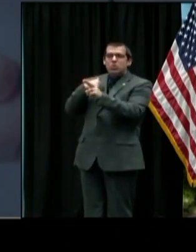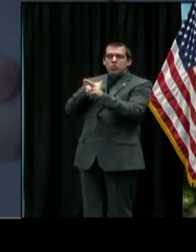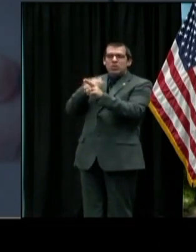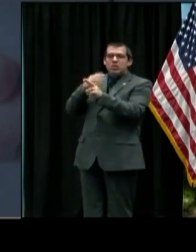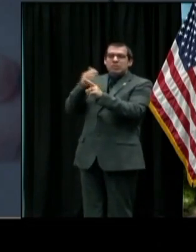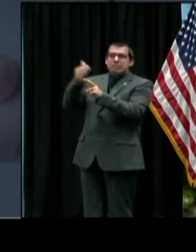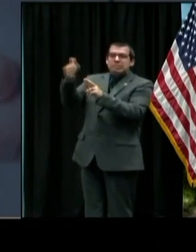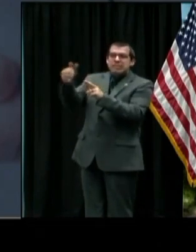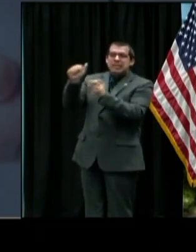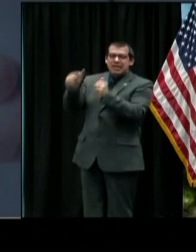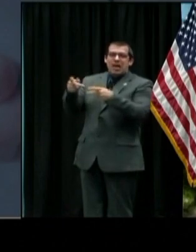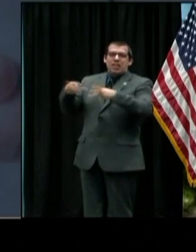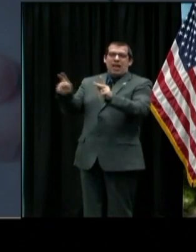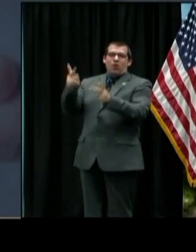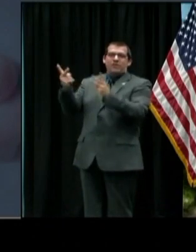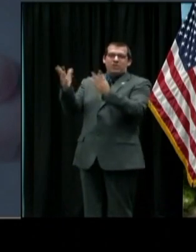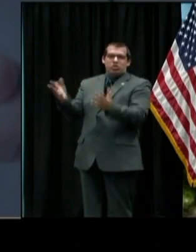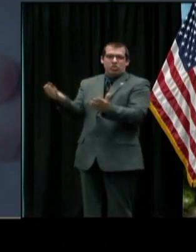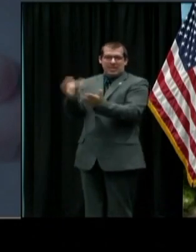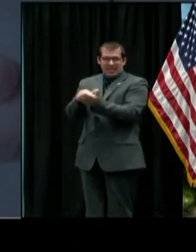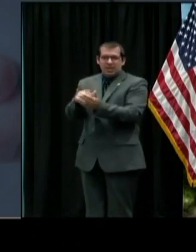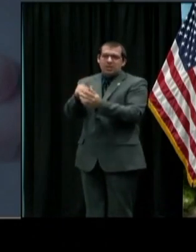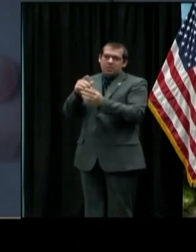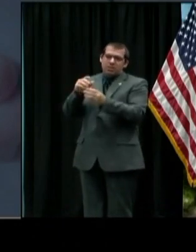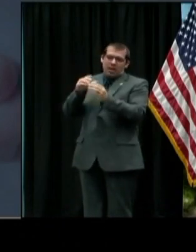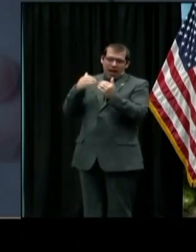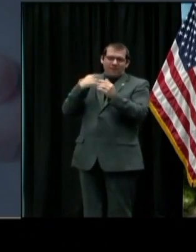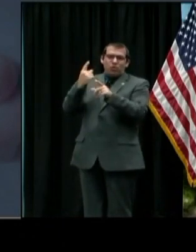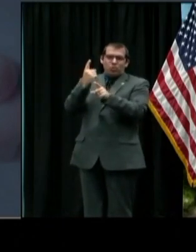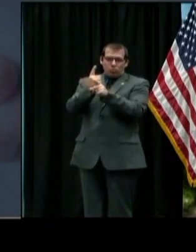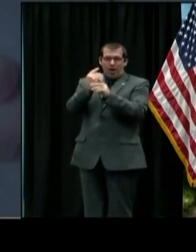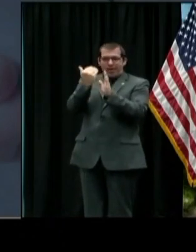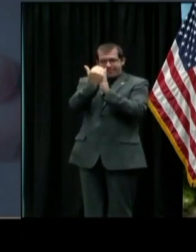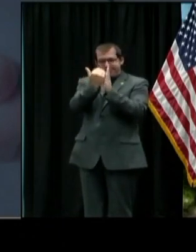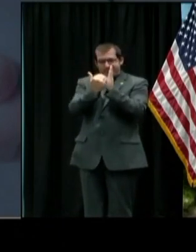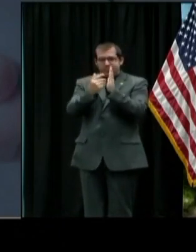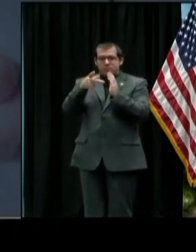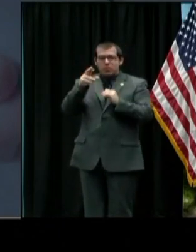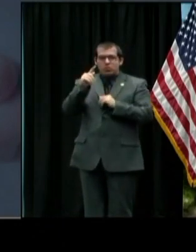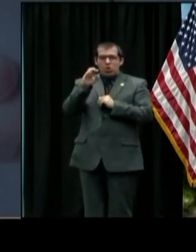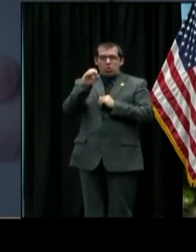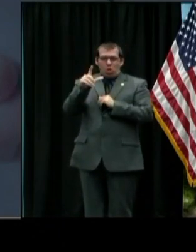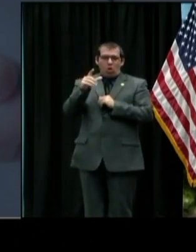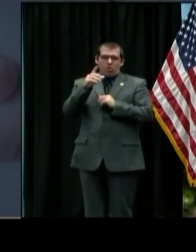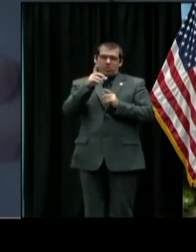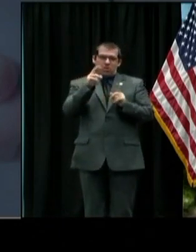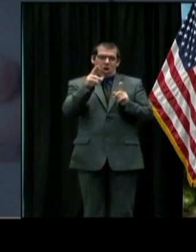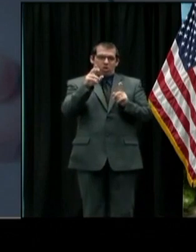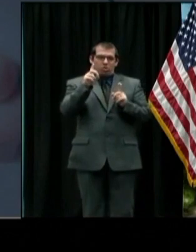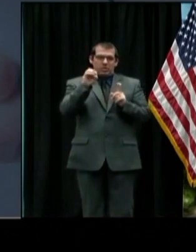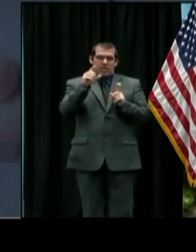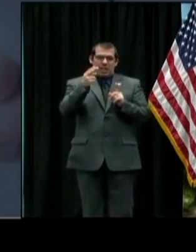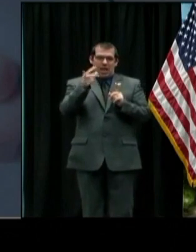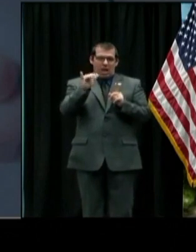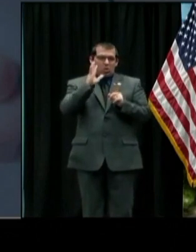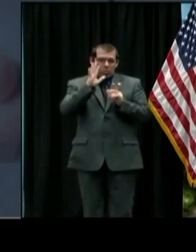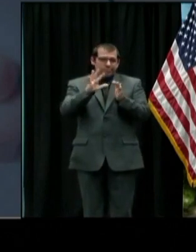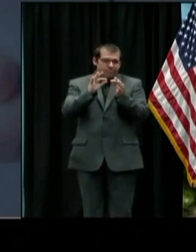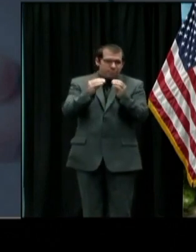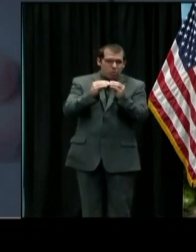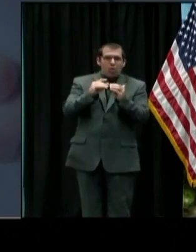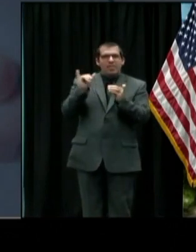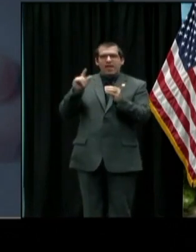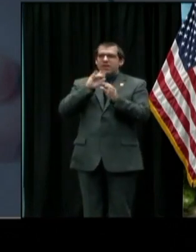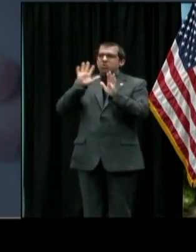again. But we've got to have the right protocols in, and Dr. Delahaye will have something more to say about that. That is incredibly good news,